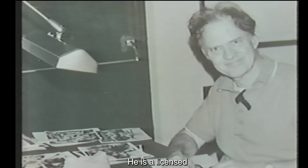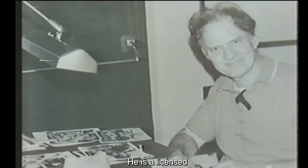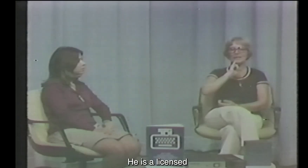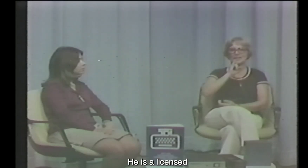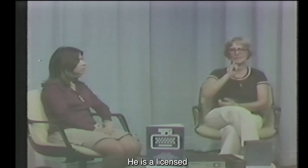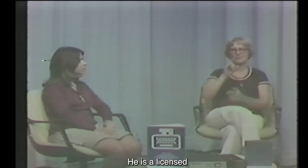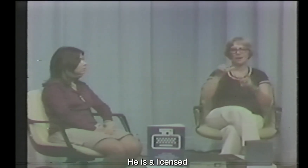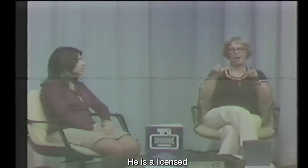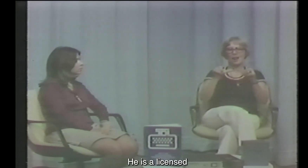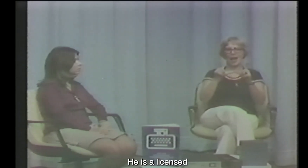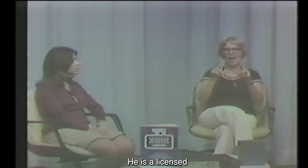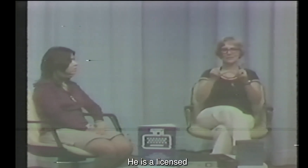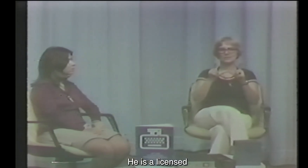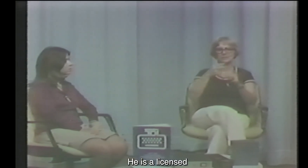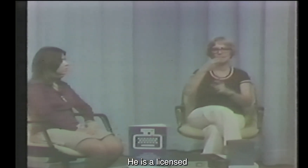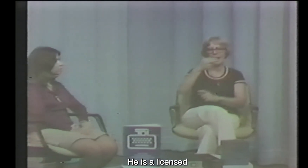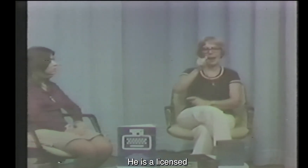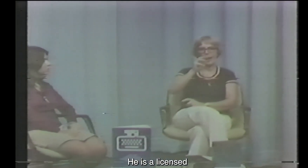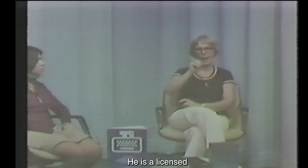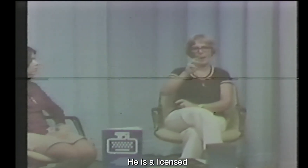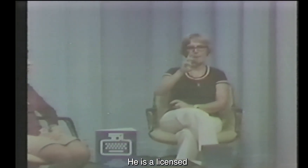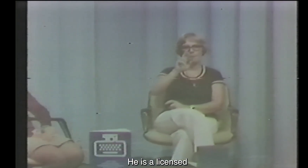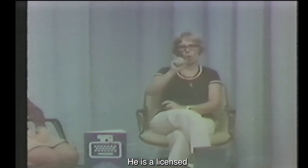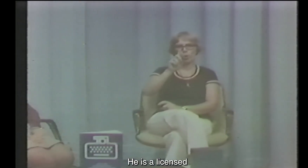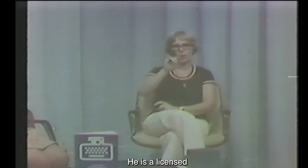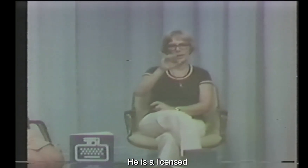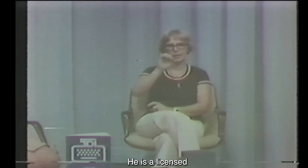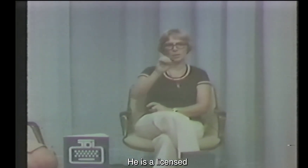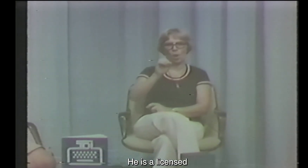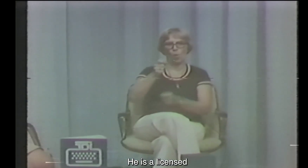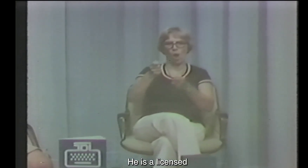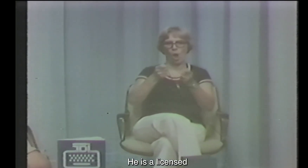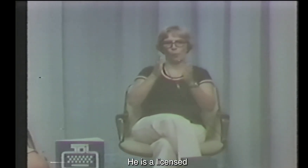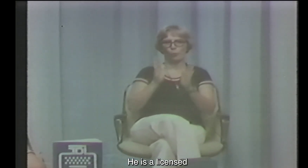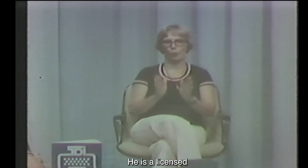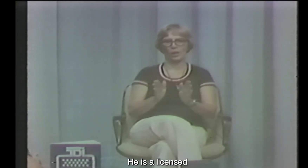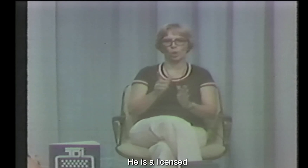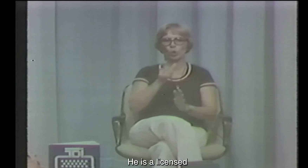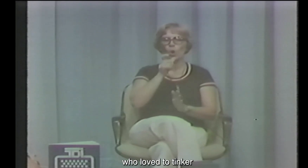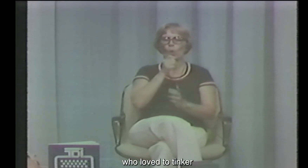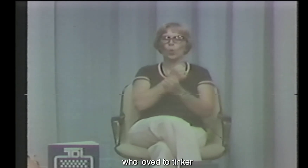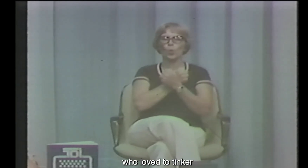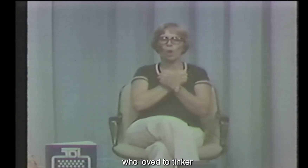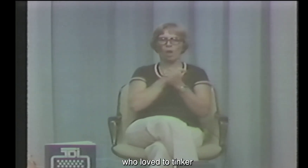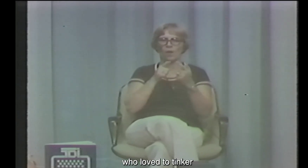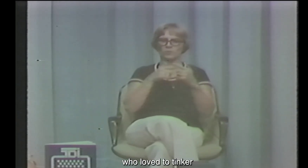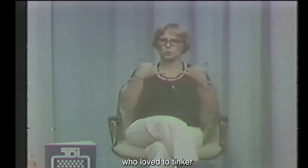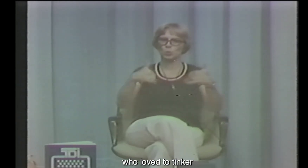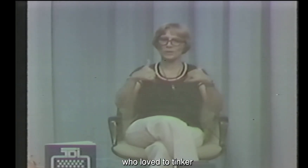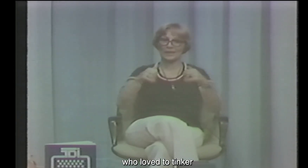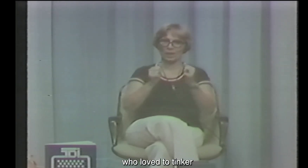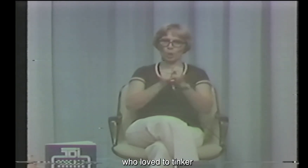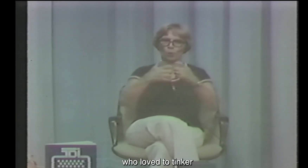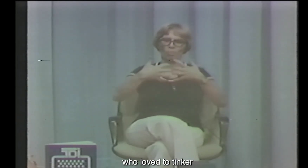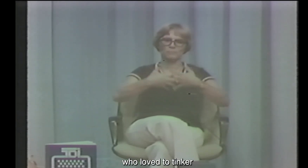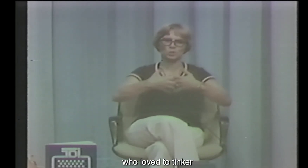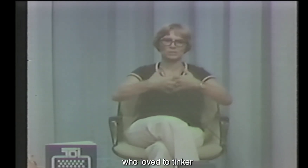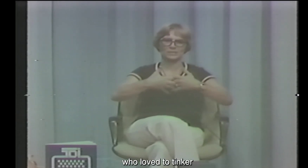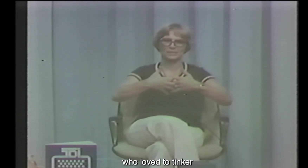He is an licensed ham radio operator who loves to tinker with